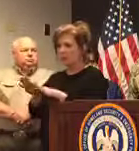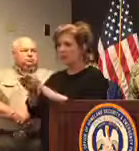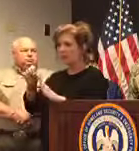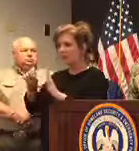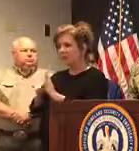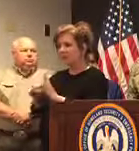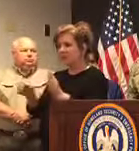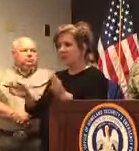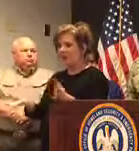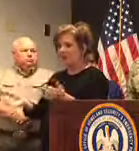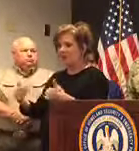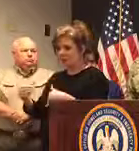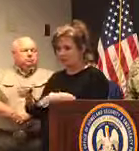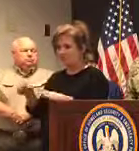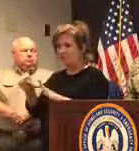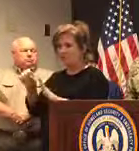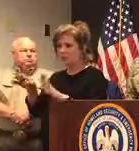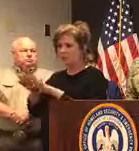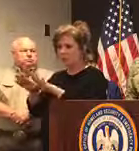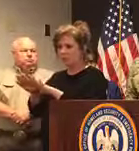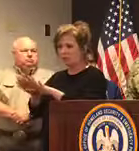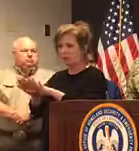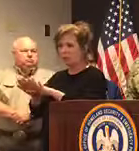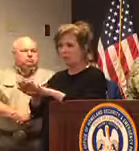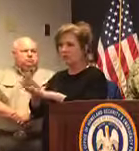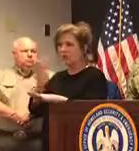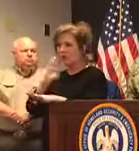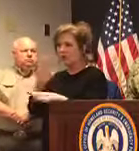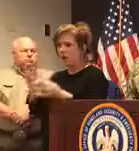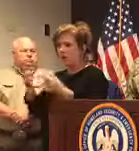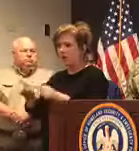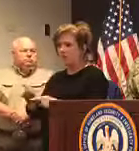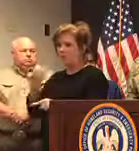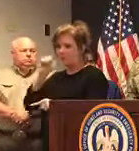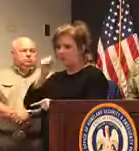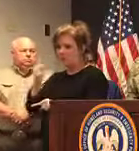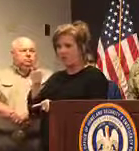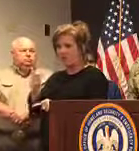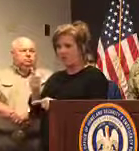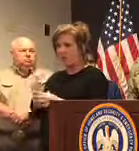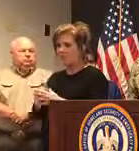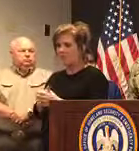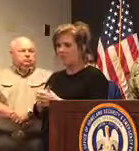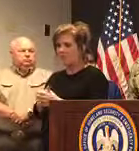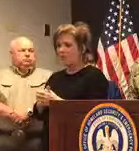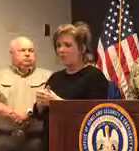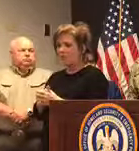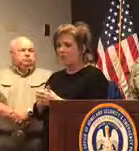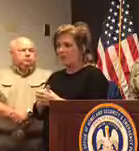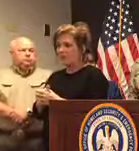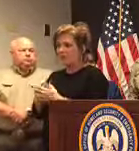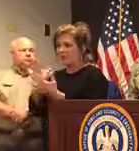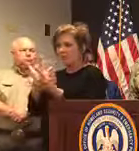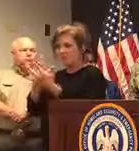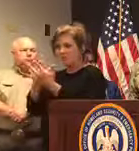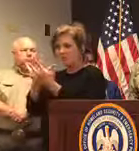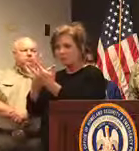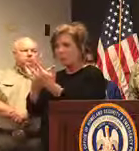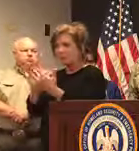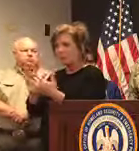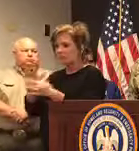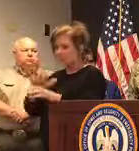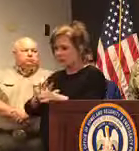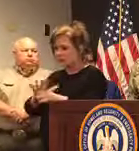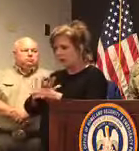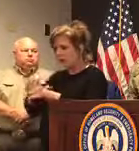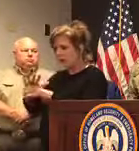closures, that will occur tomorrow. Obviously, we remain in constant contact and coordination with local officials